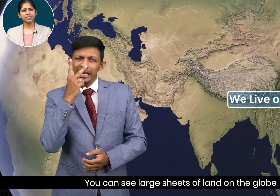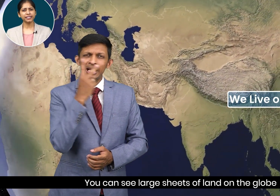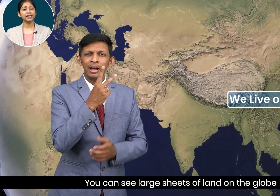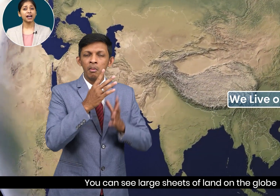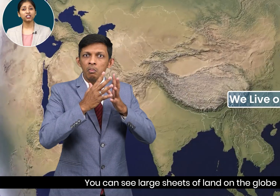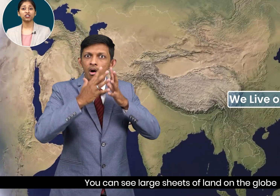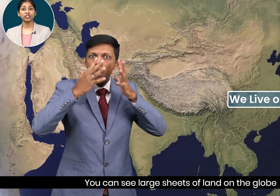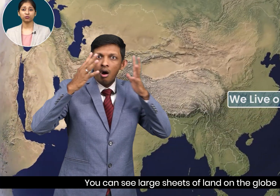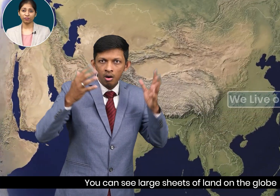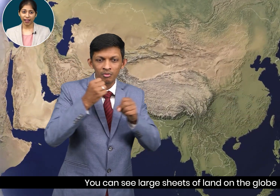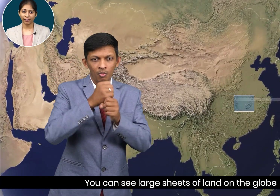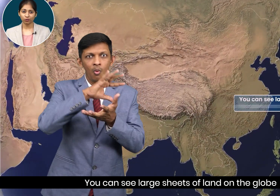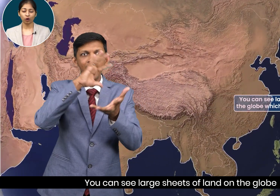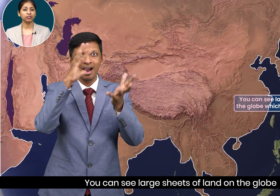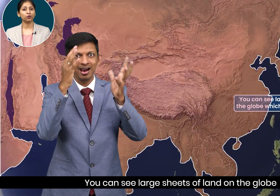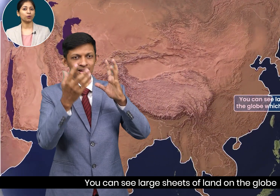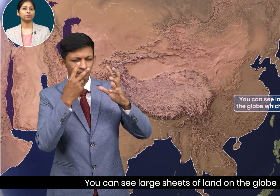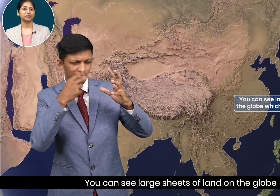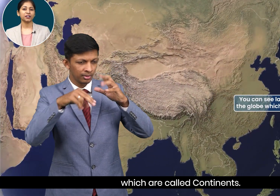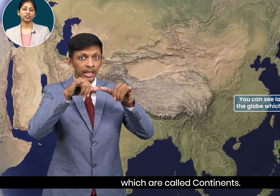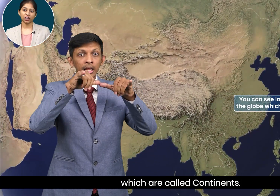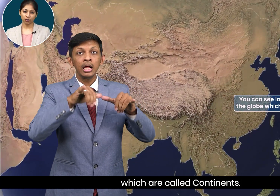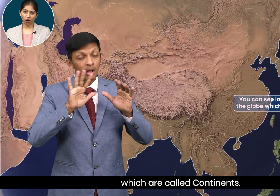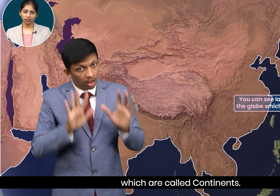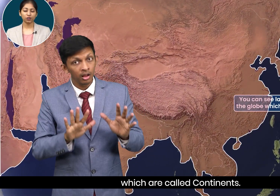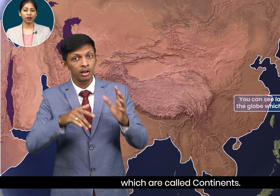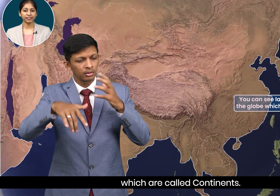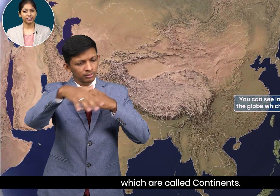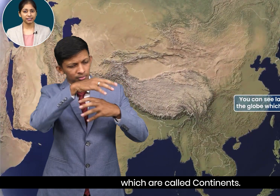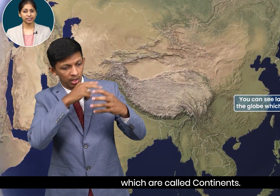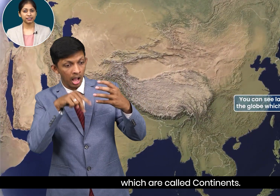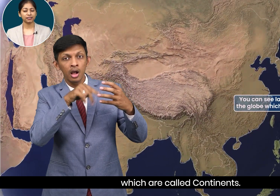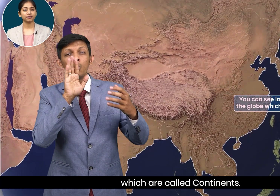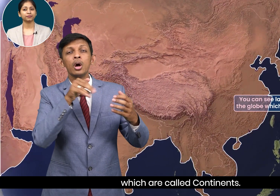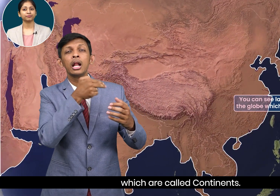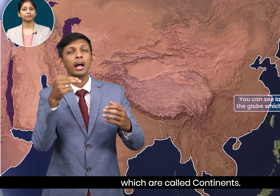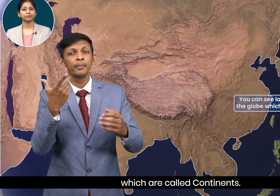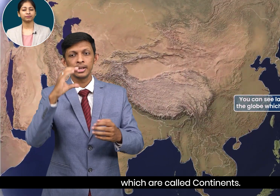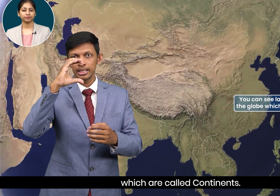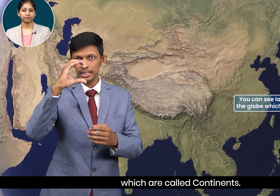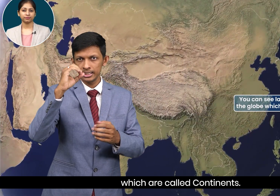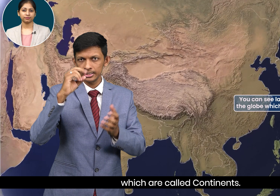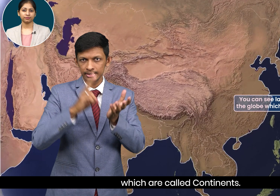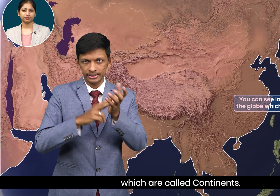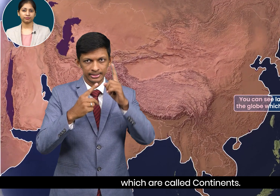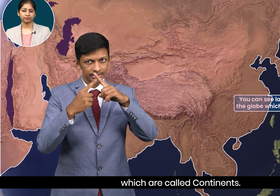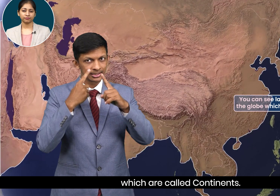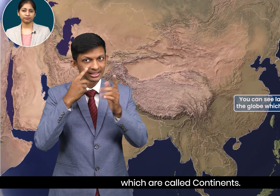You can see large sheets of land on the globe, which are called continents.